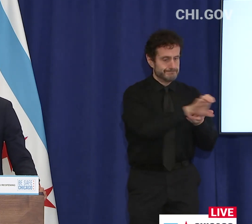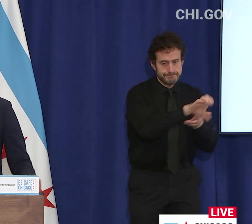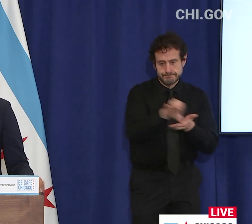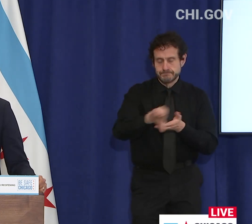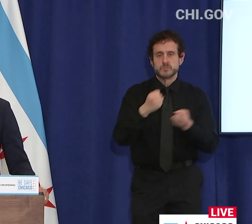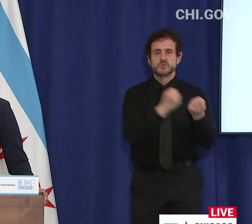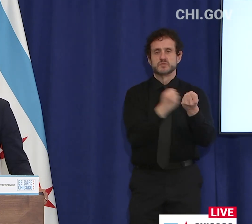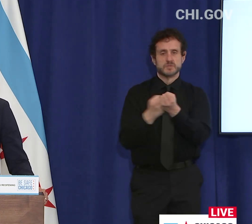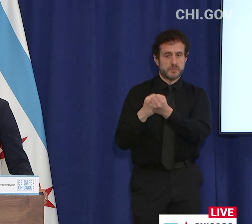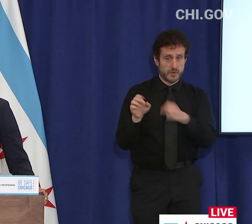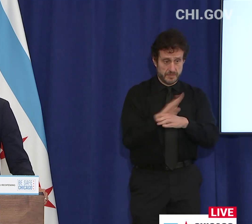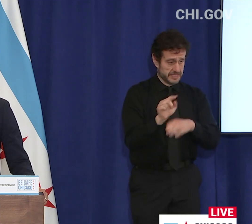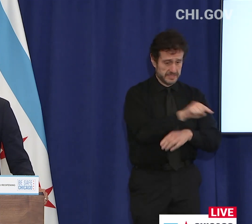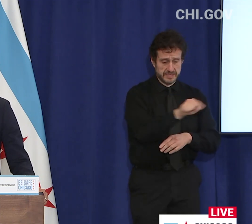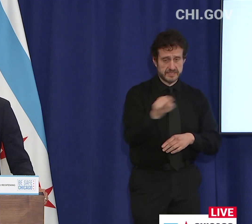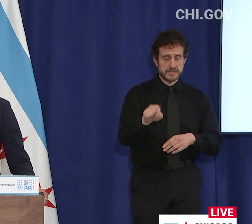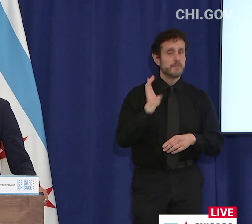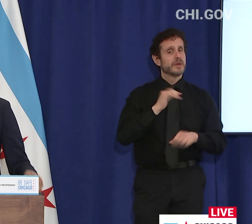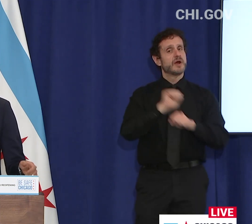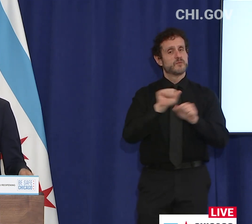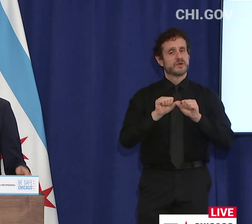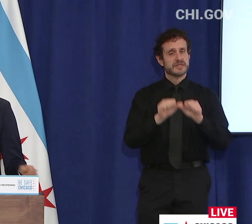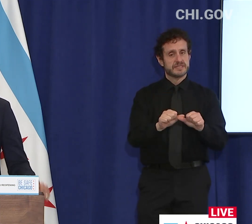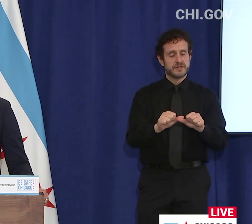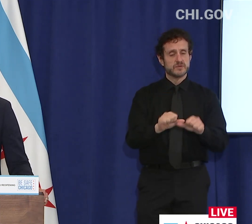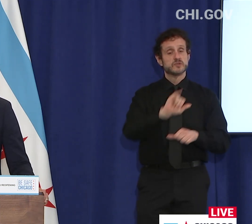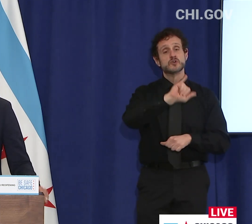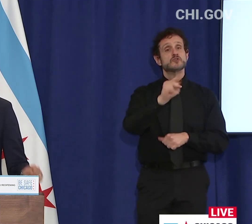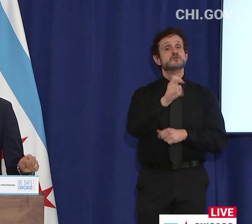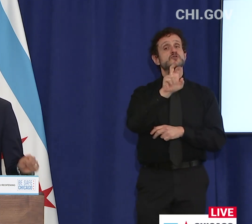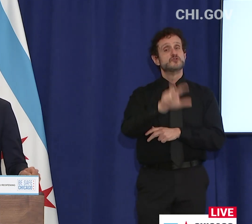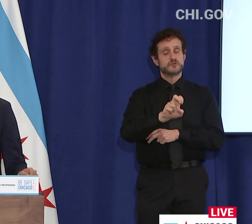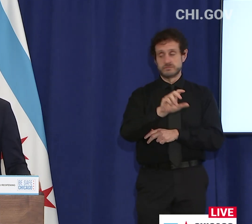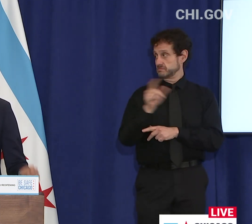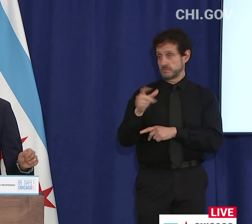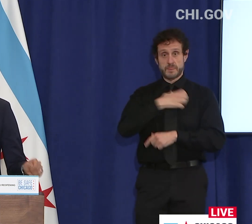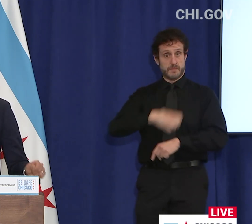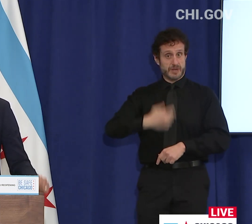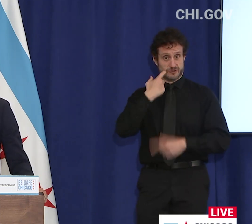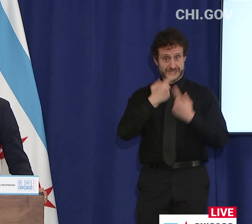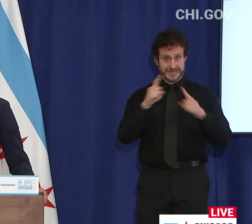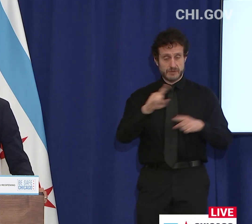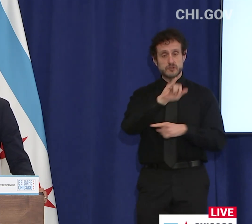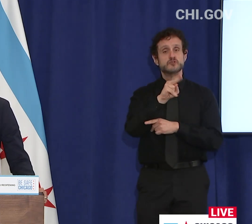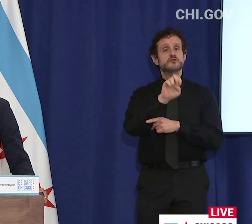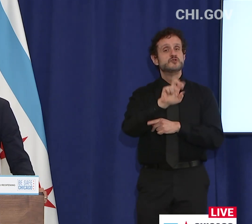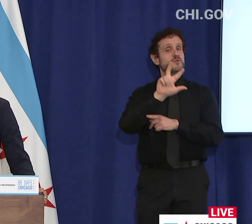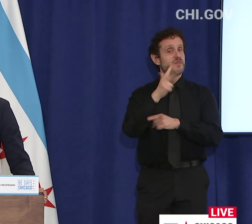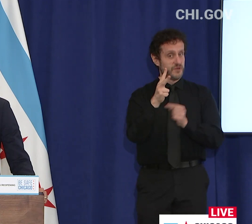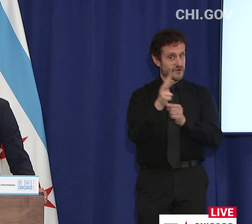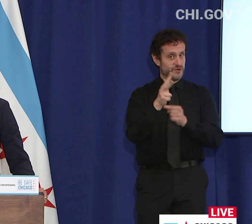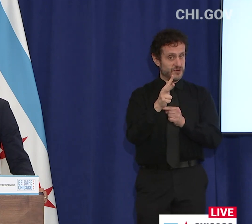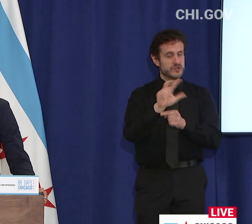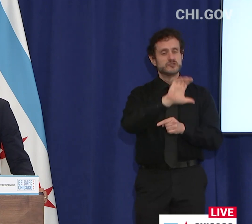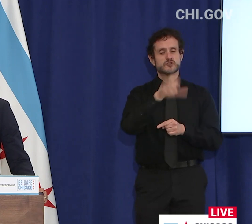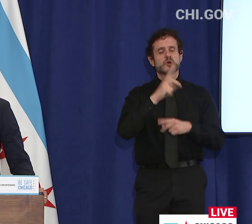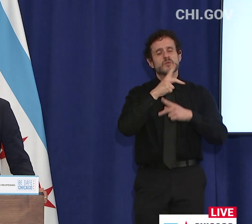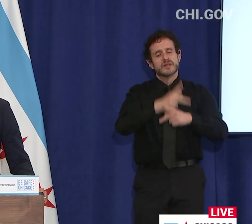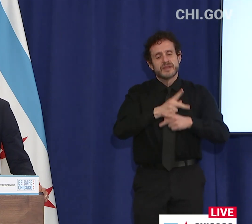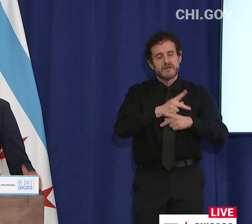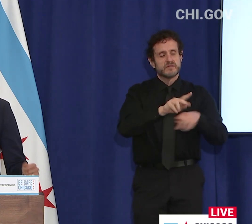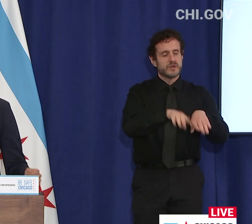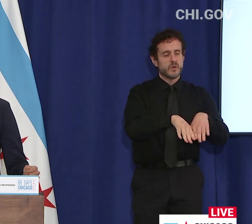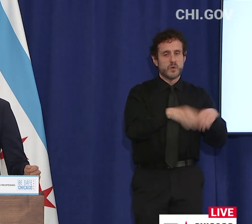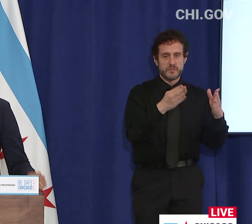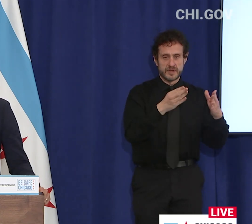Mayor Lightfoot just announced, on June 3rd, it's time for Chicago to cautiously reopen. Our plan for reopening is